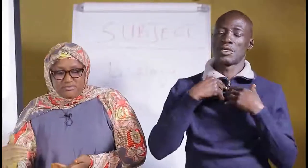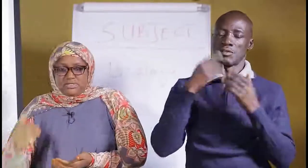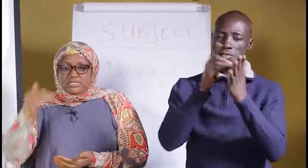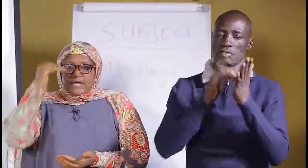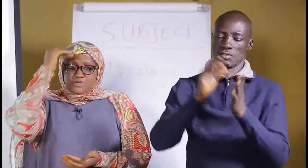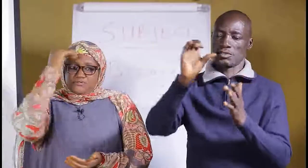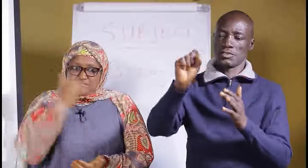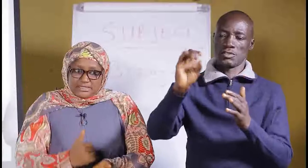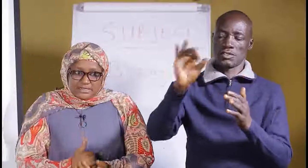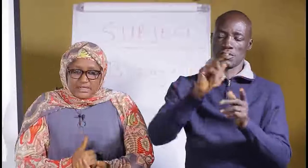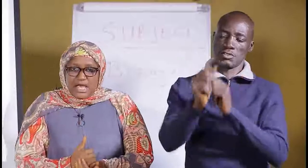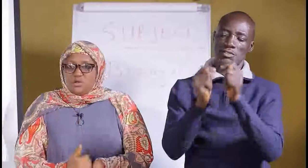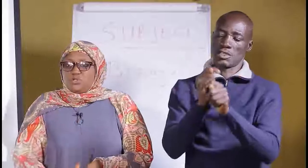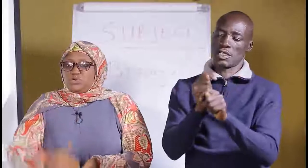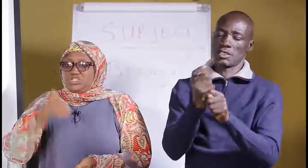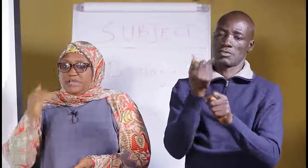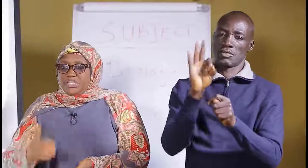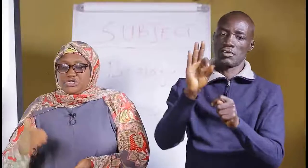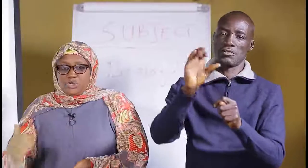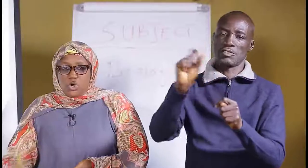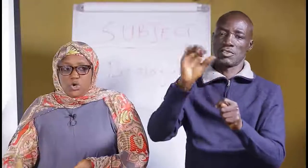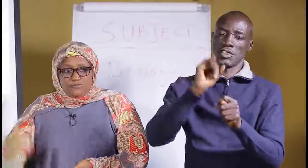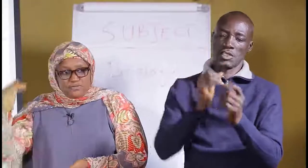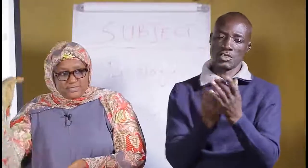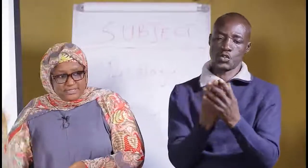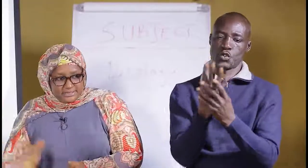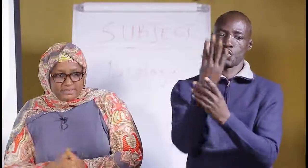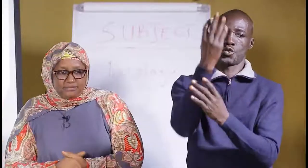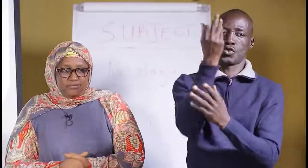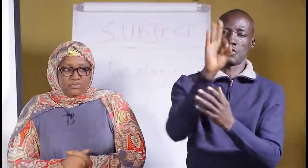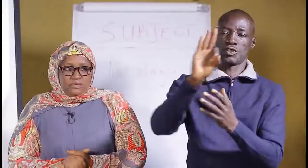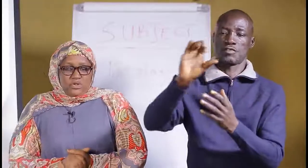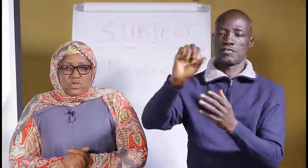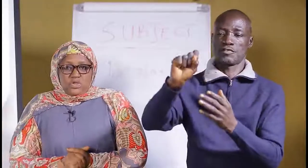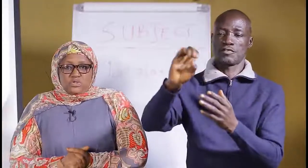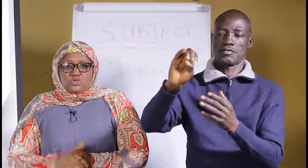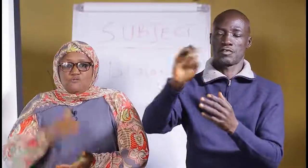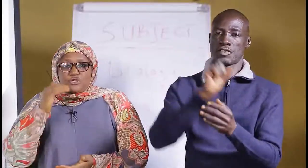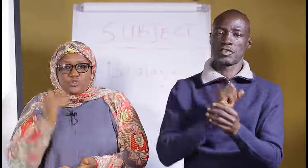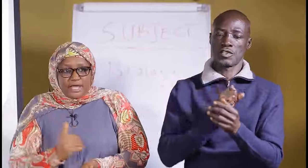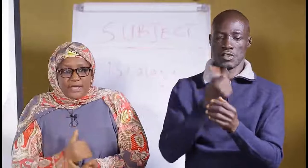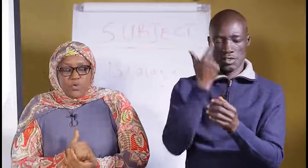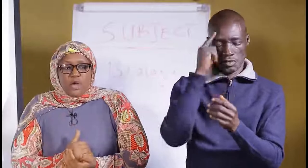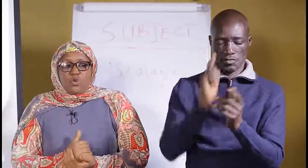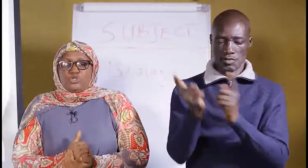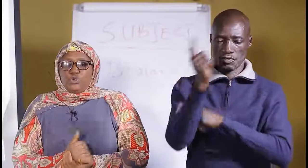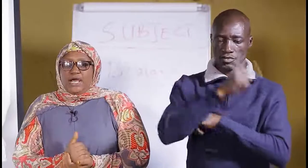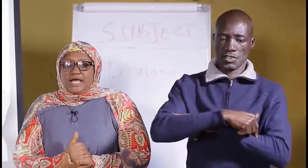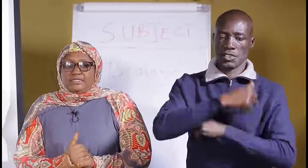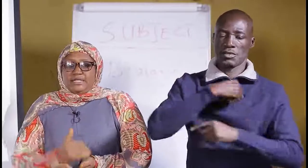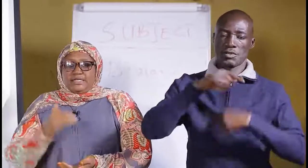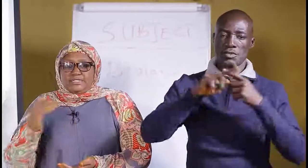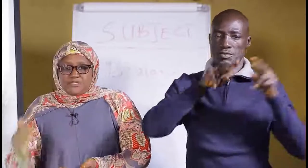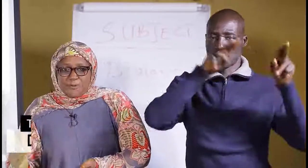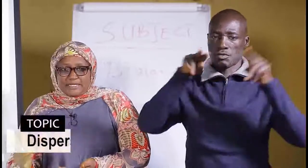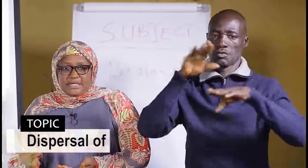seeds, types of seeds, and also germination of seeds. So for today, we are going to look